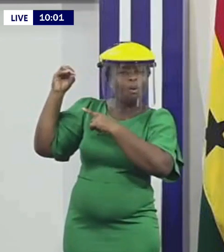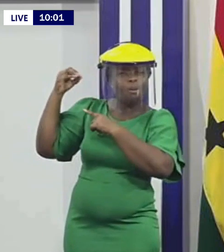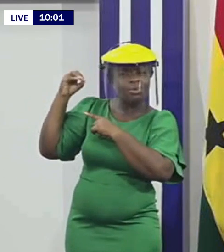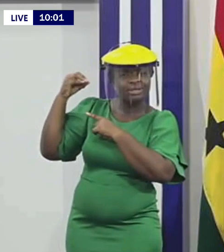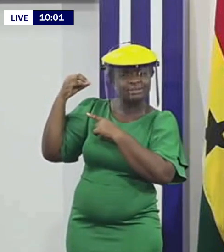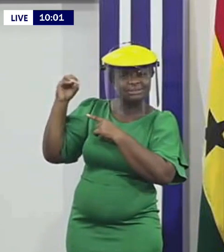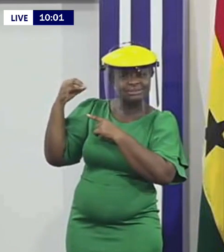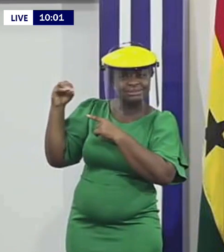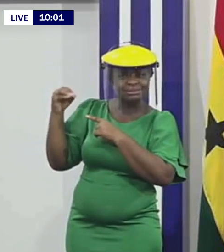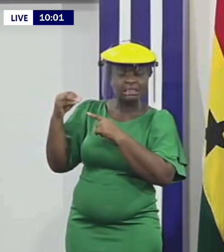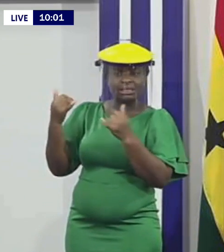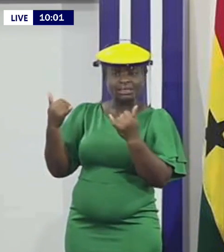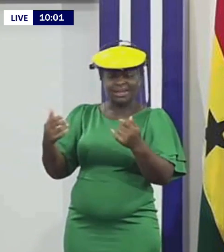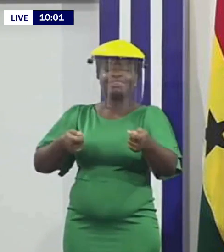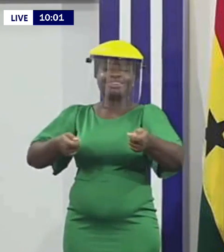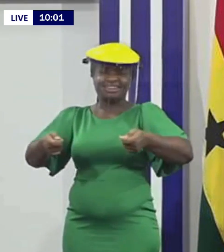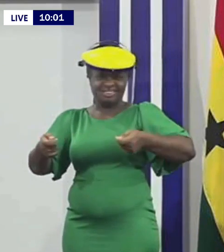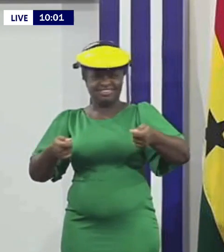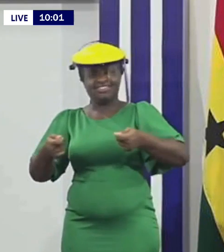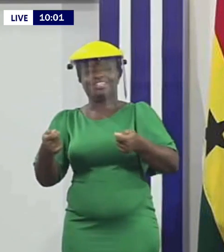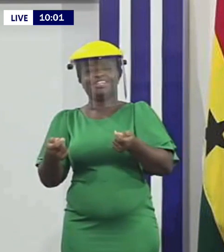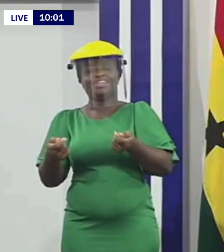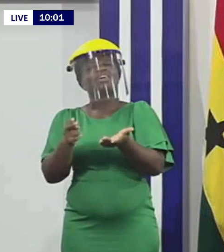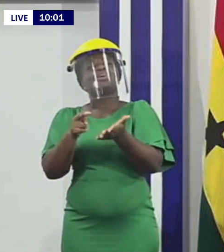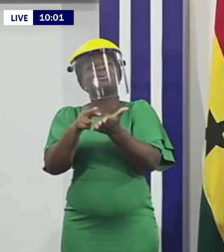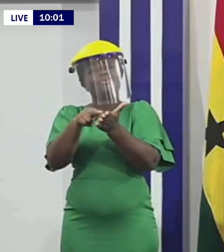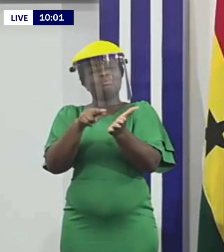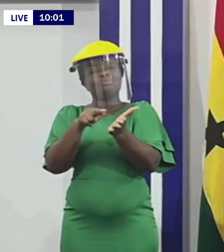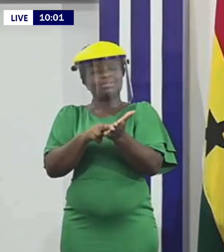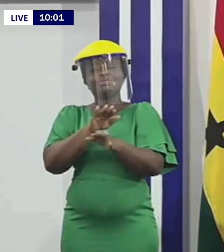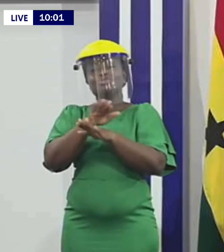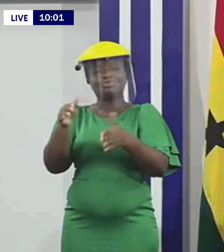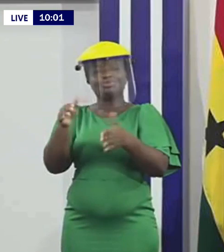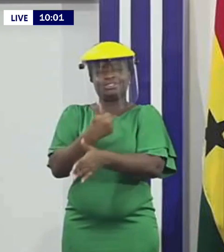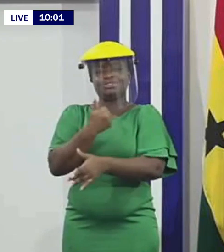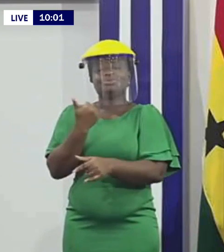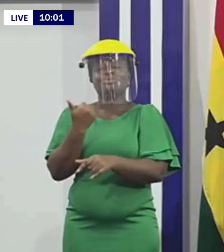really under control and they are reporting virtually no case now.